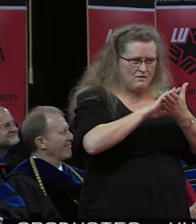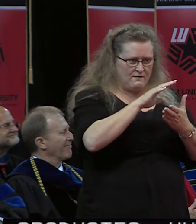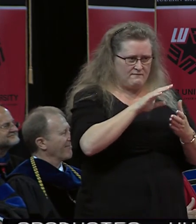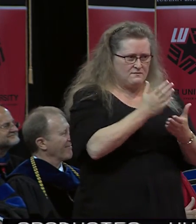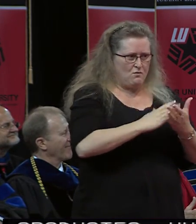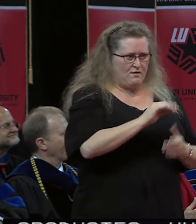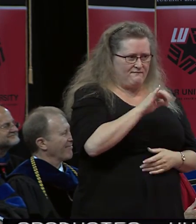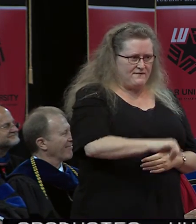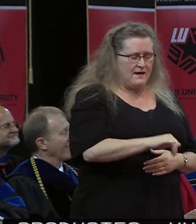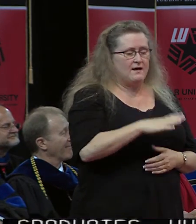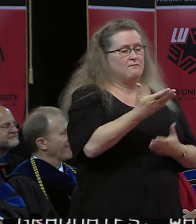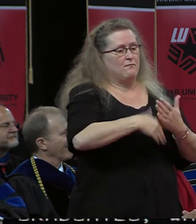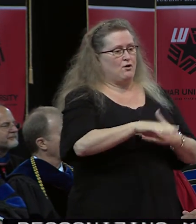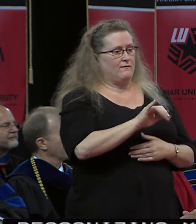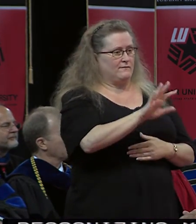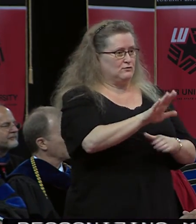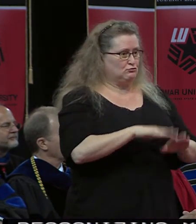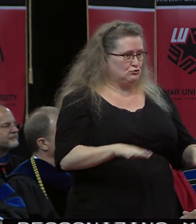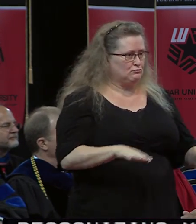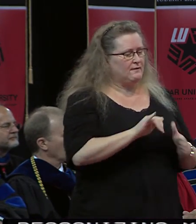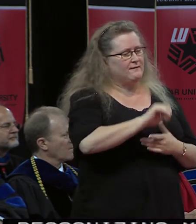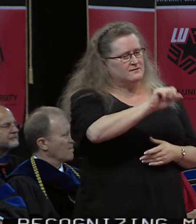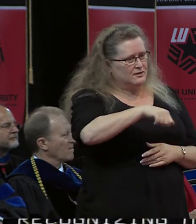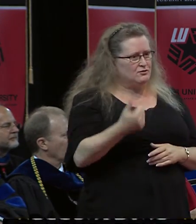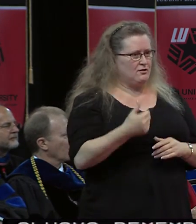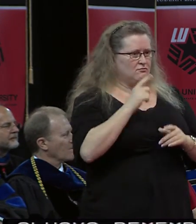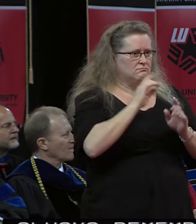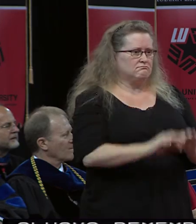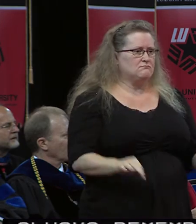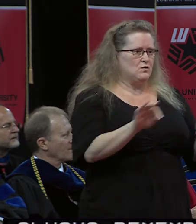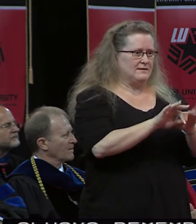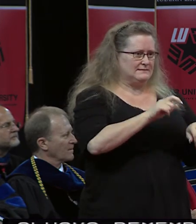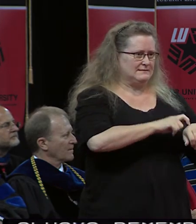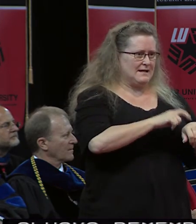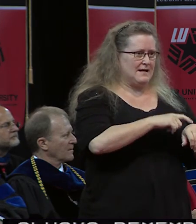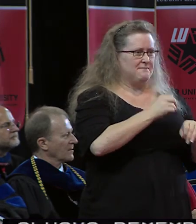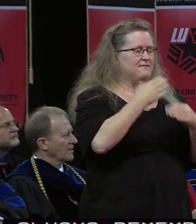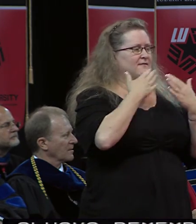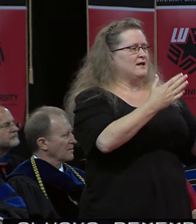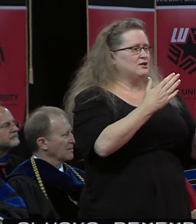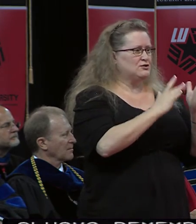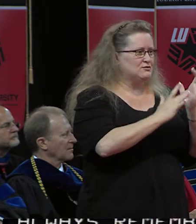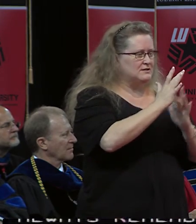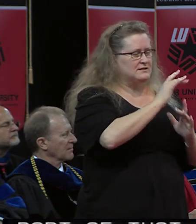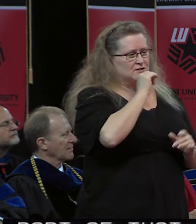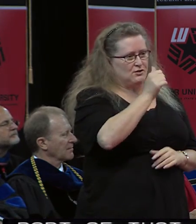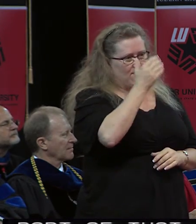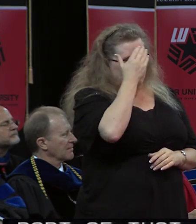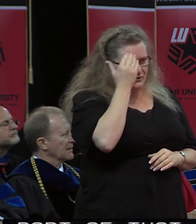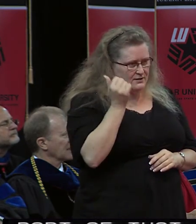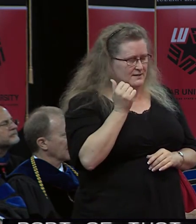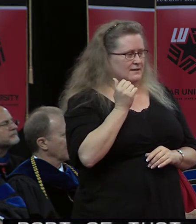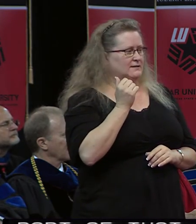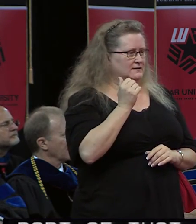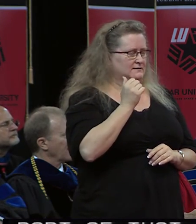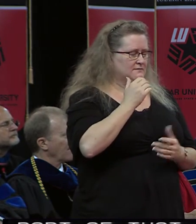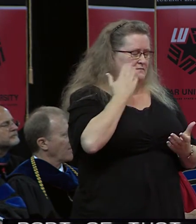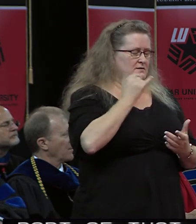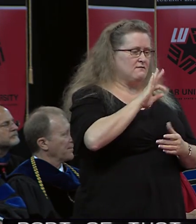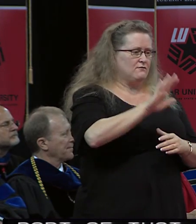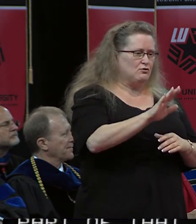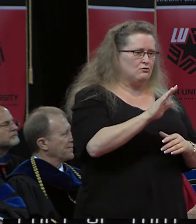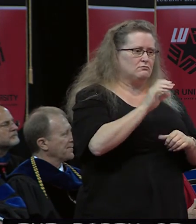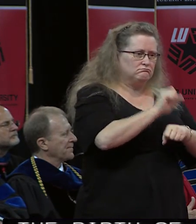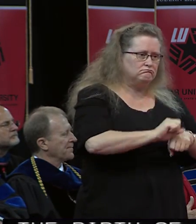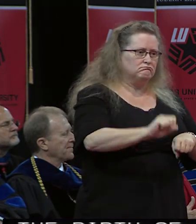The birth of your children is another one of those times that there are things that you just don't forget as a consequence of the hard work that